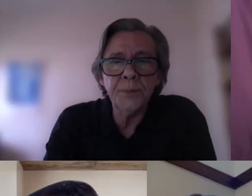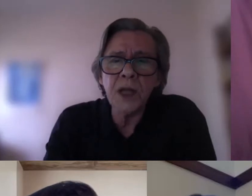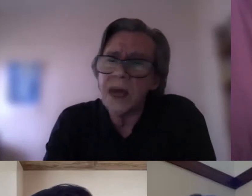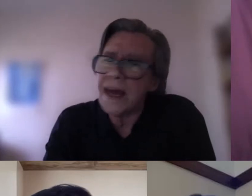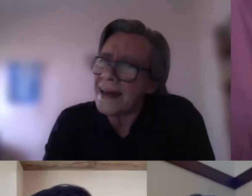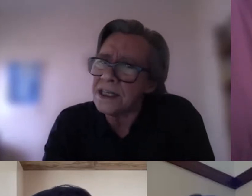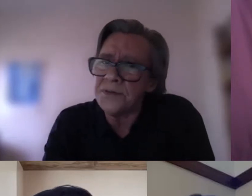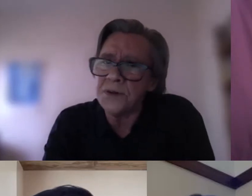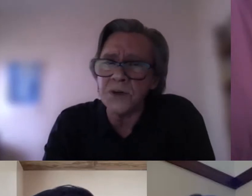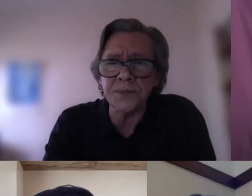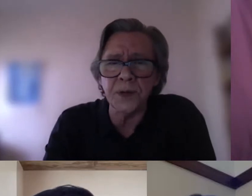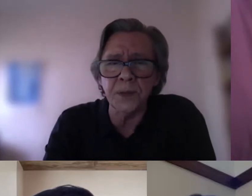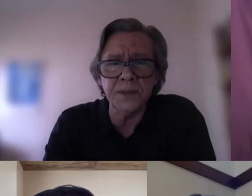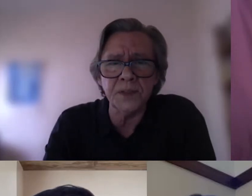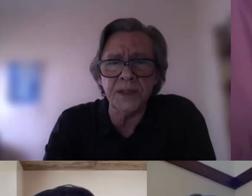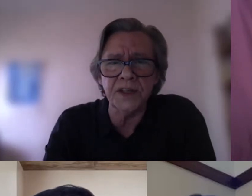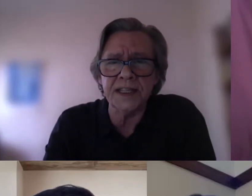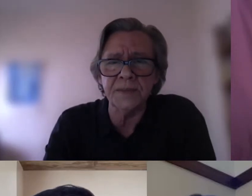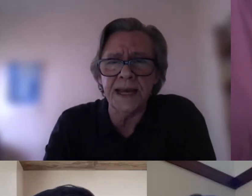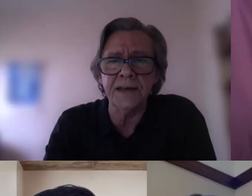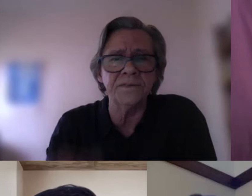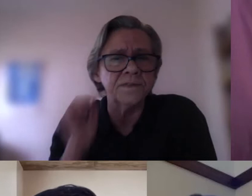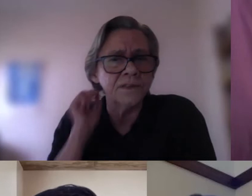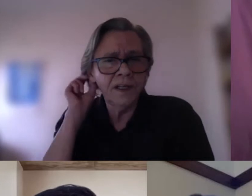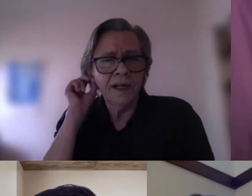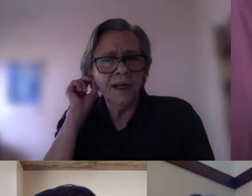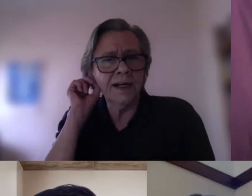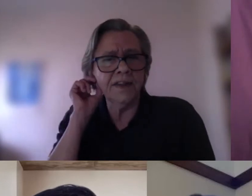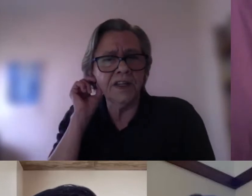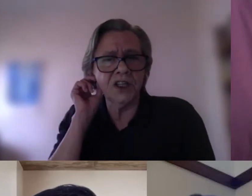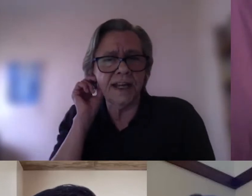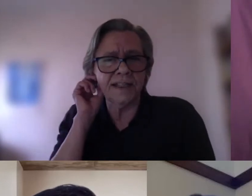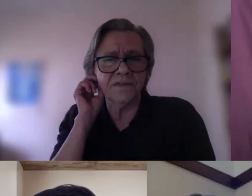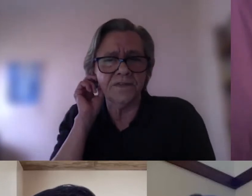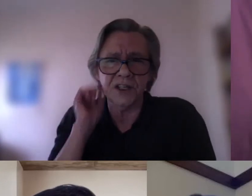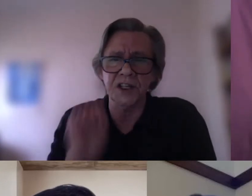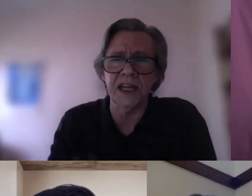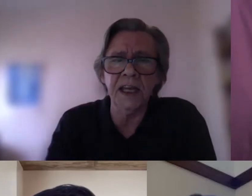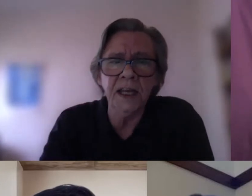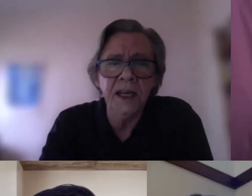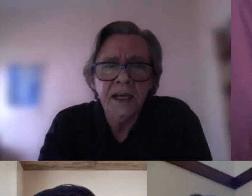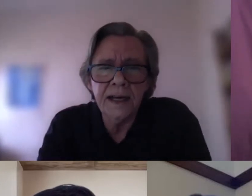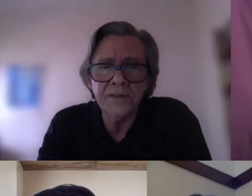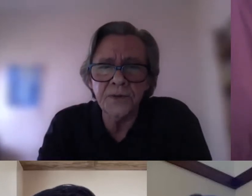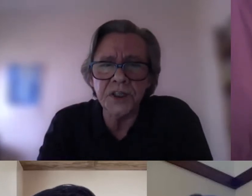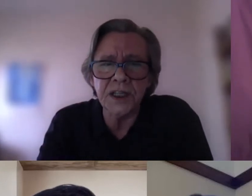up your hand if you've got that and log into the same link. The chat functioning,